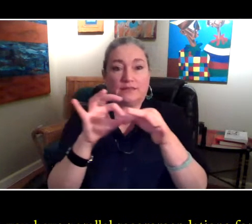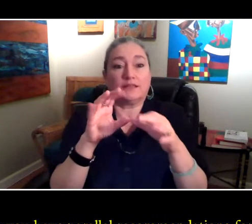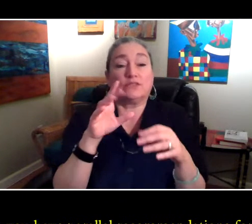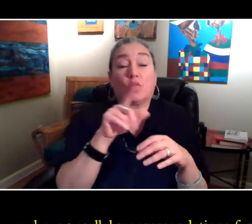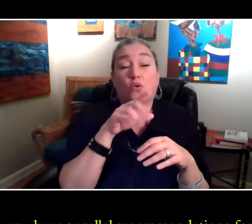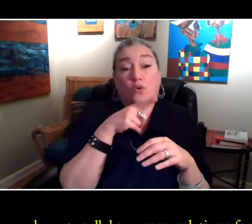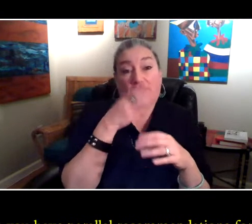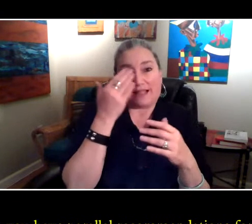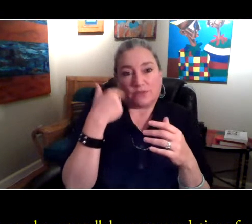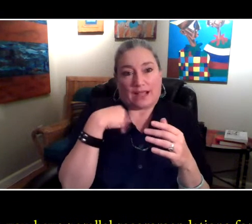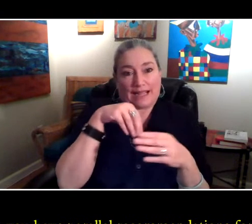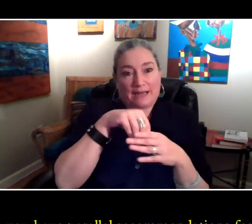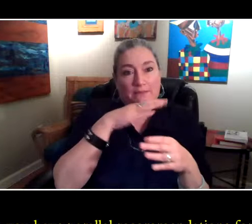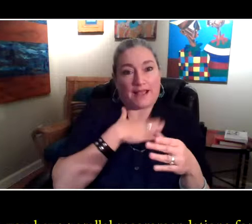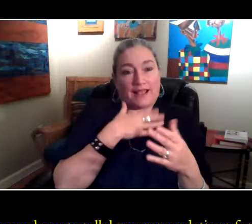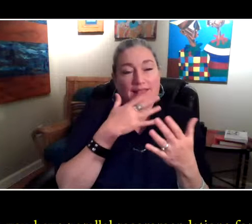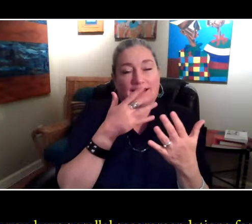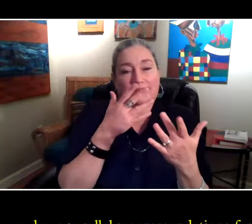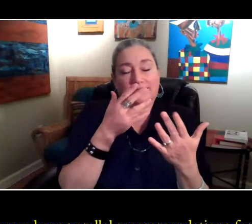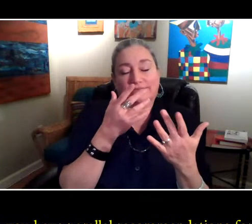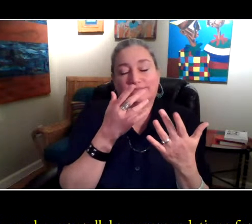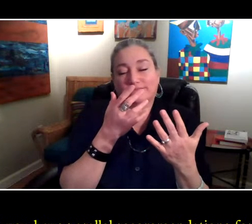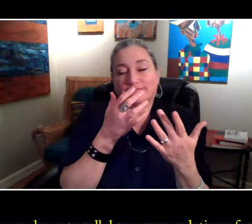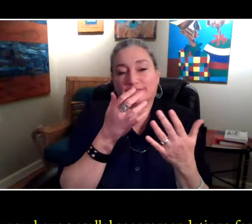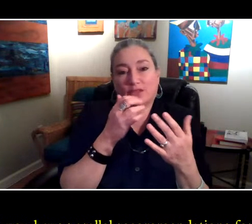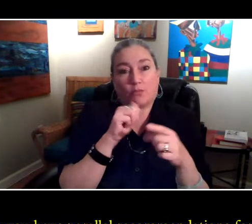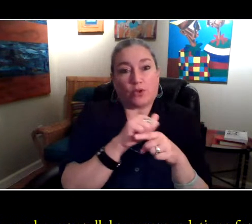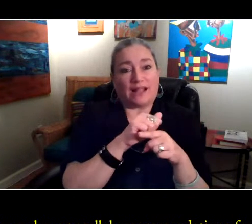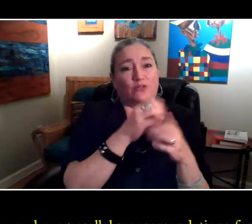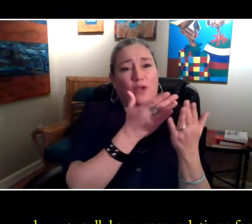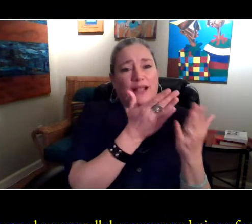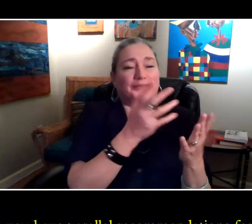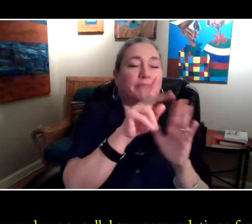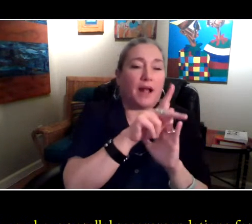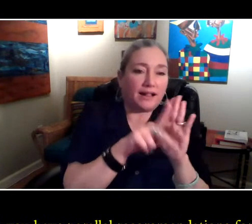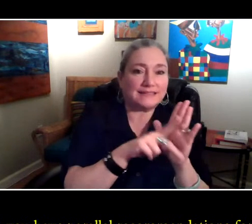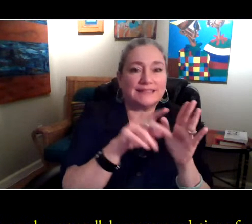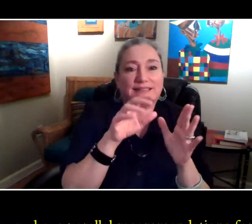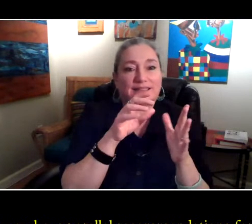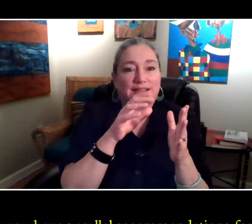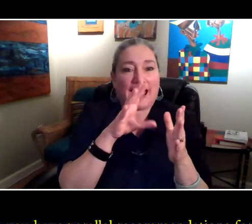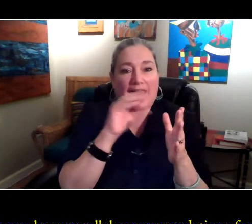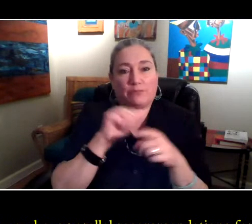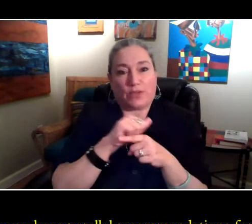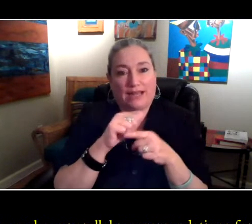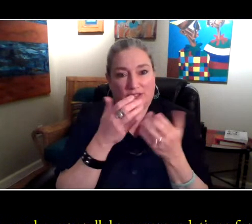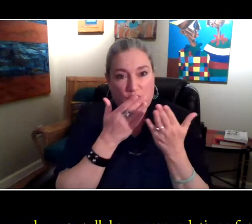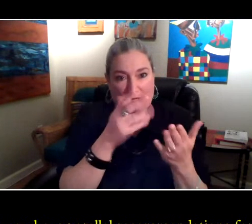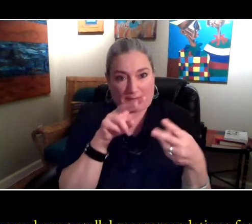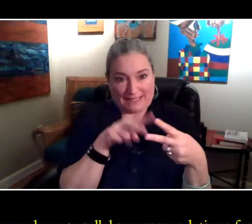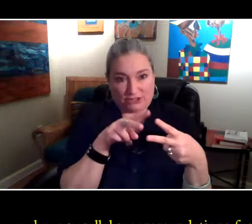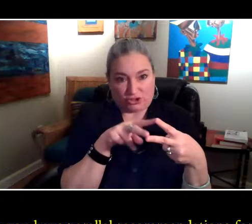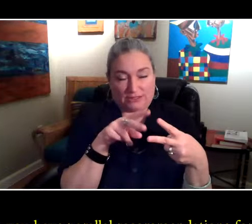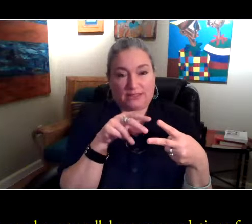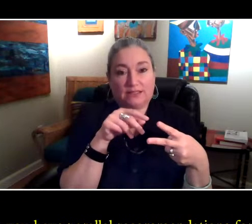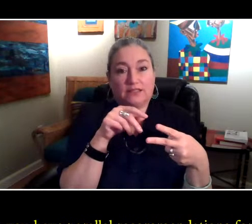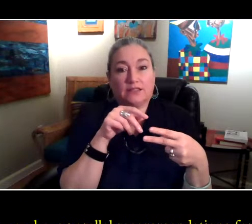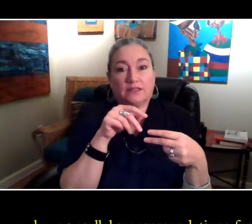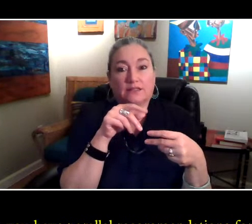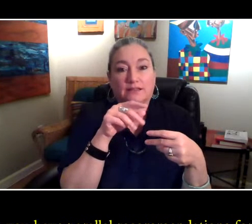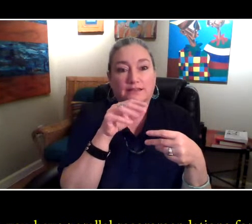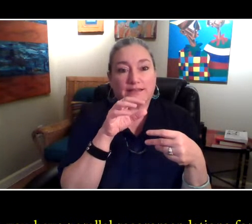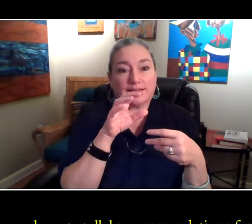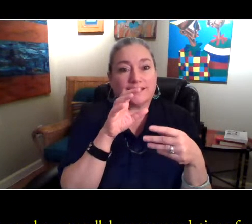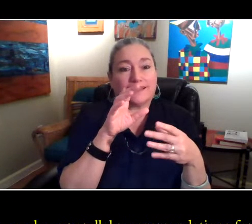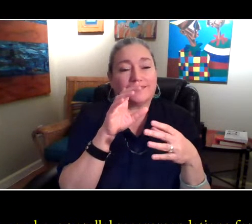particularly through the audiology approach and SELPs. And in the policy